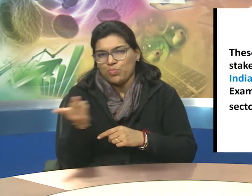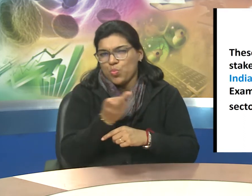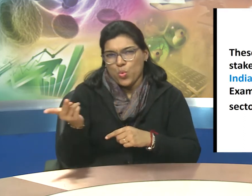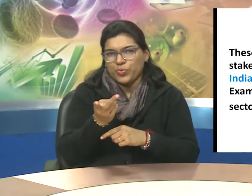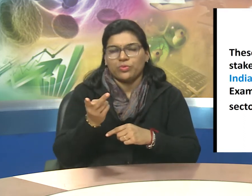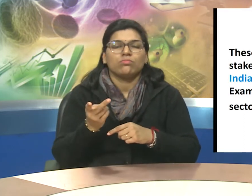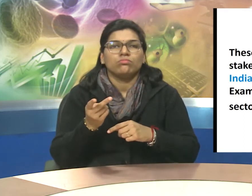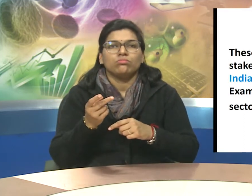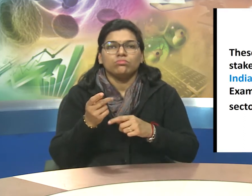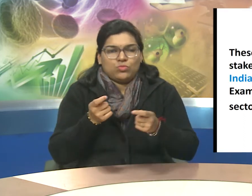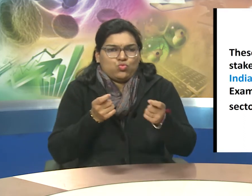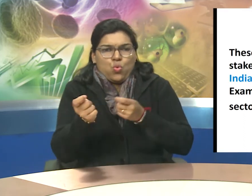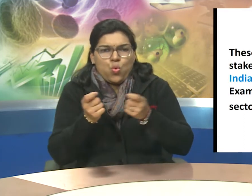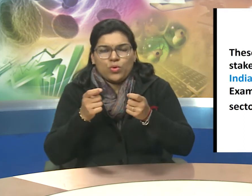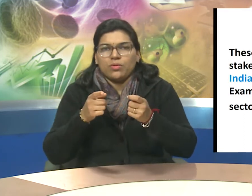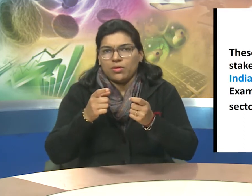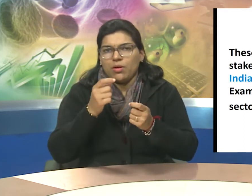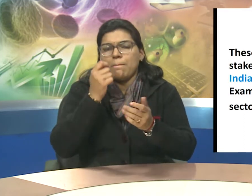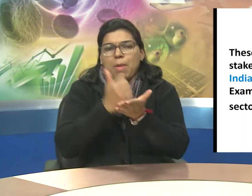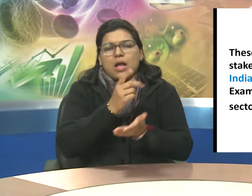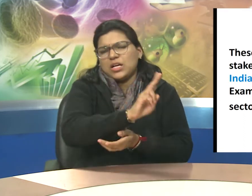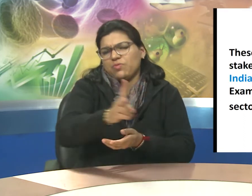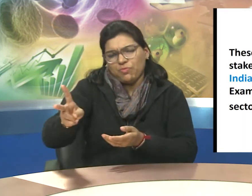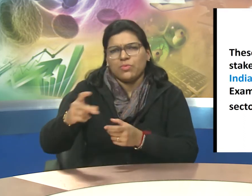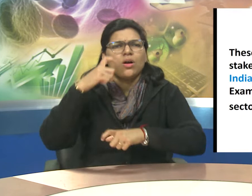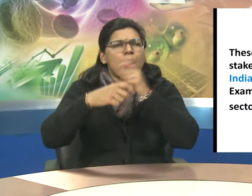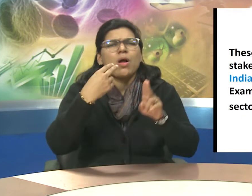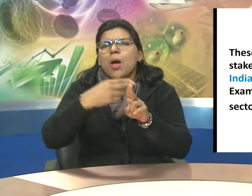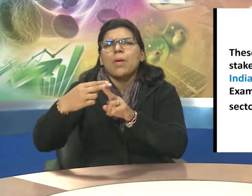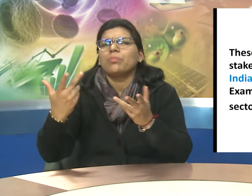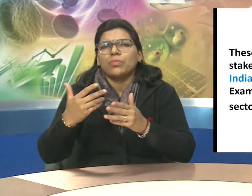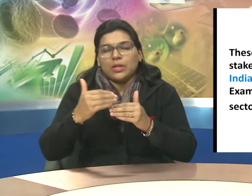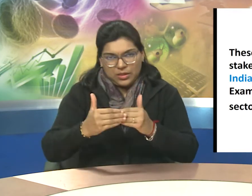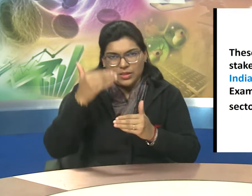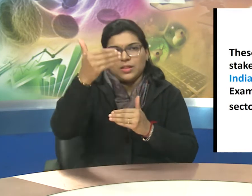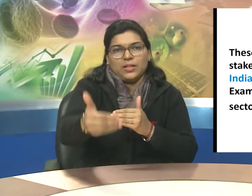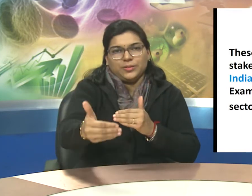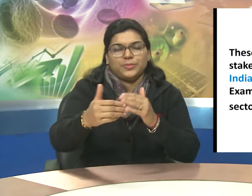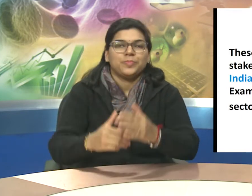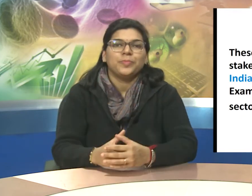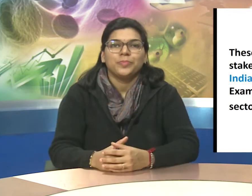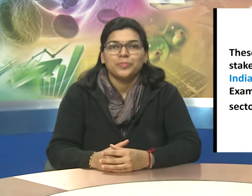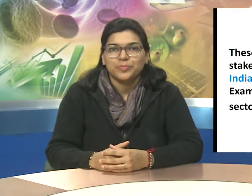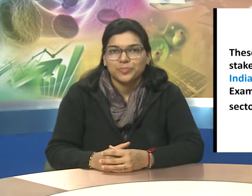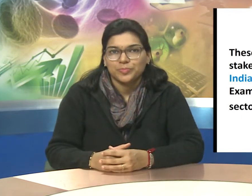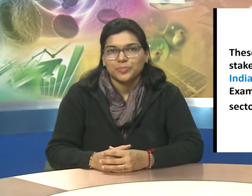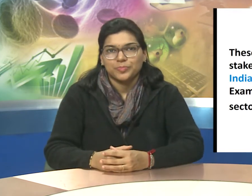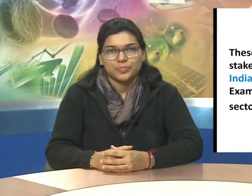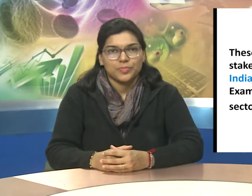majority of the stake is held by Government of India or the RBI, which is known as Reserve Bank